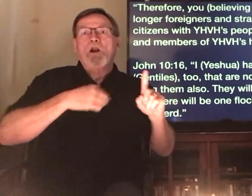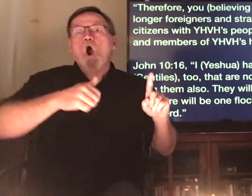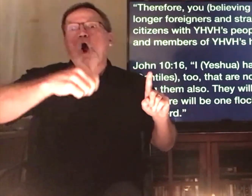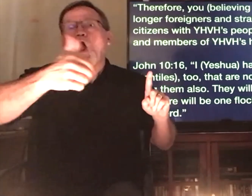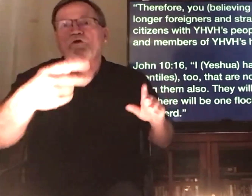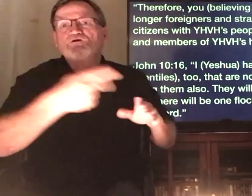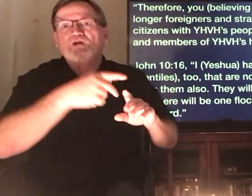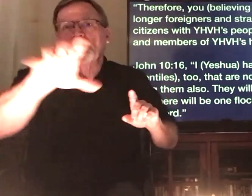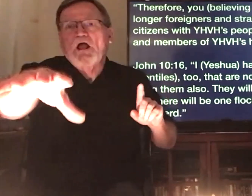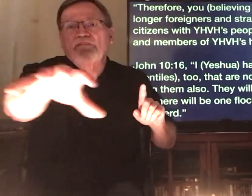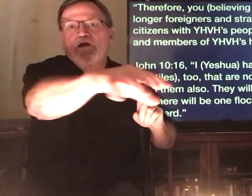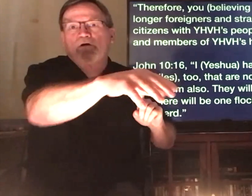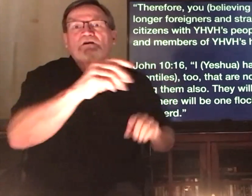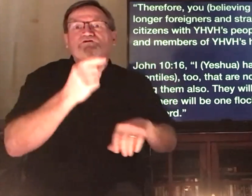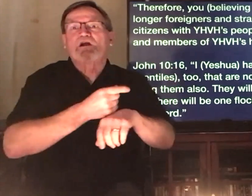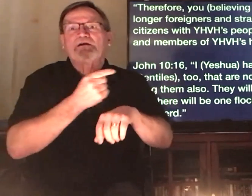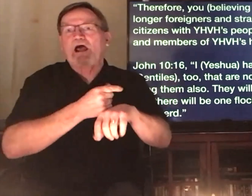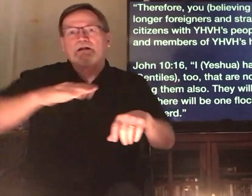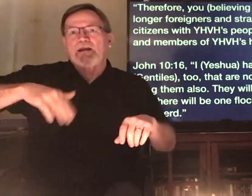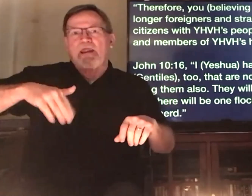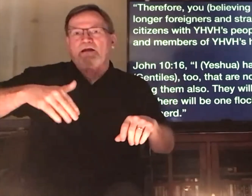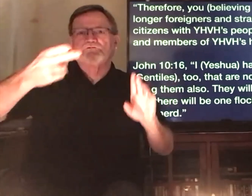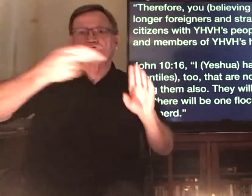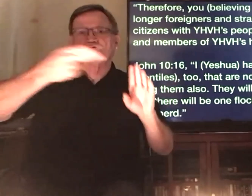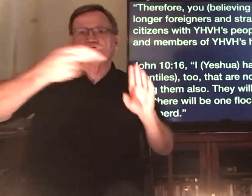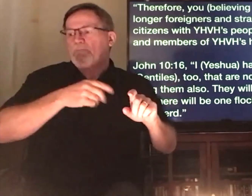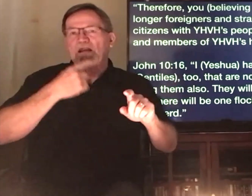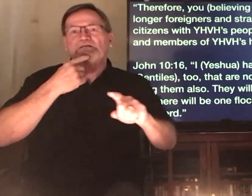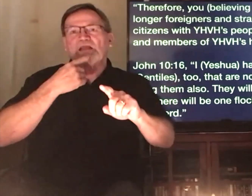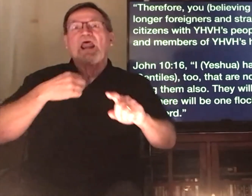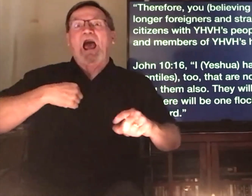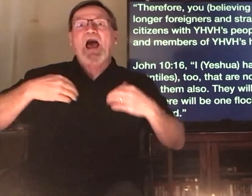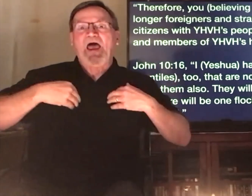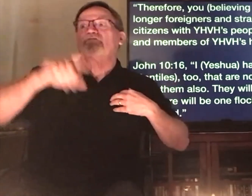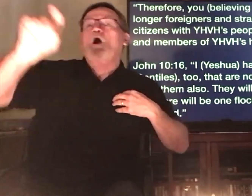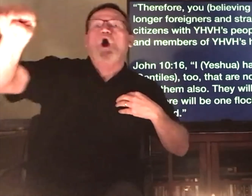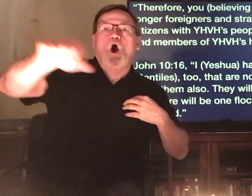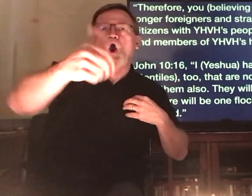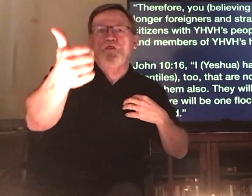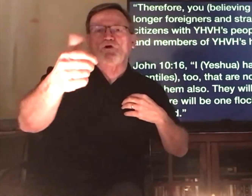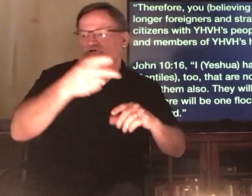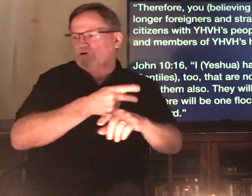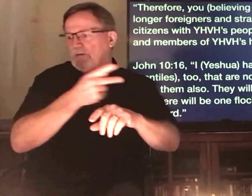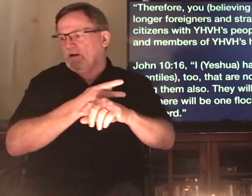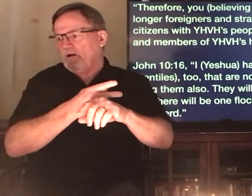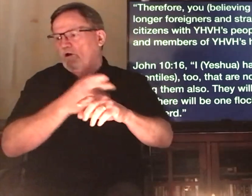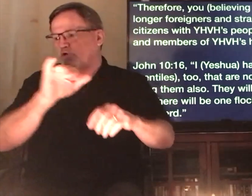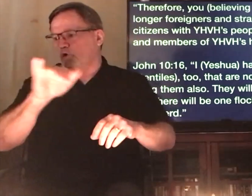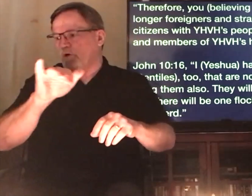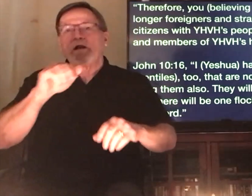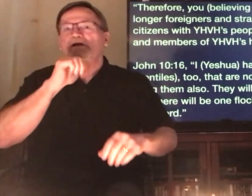always there with Father. The beginning, they are the beginning and the end, right? So I learned